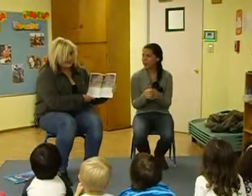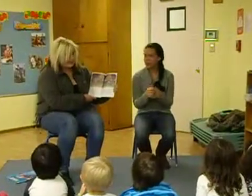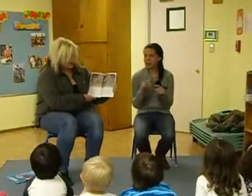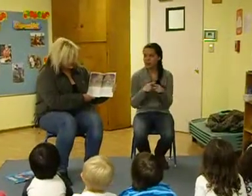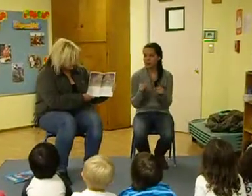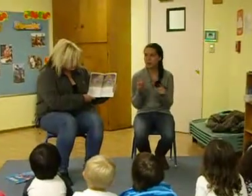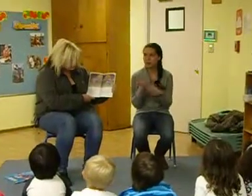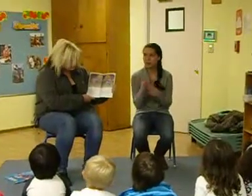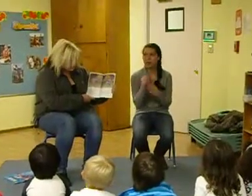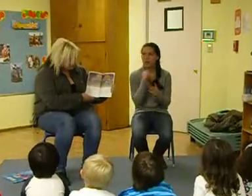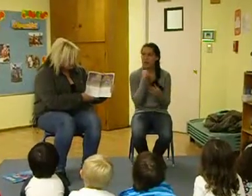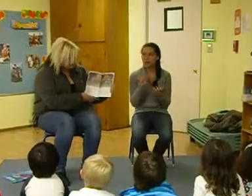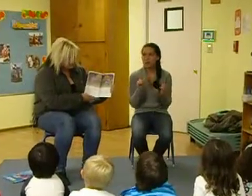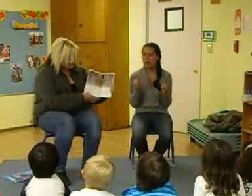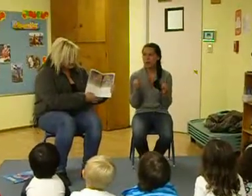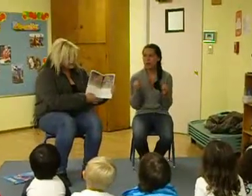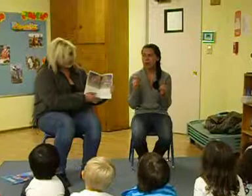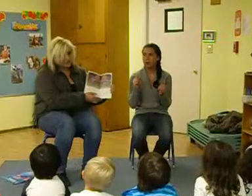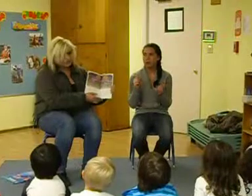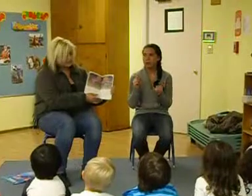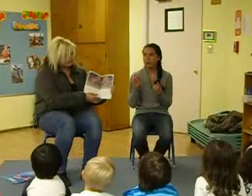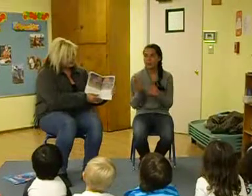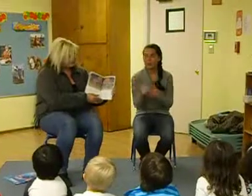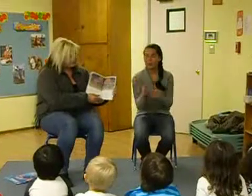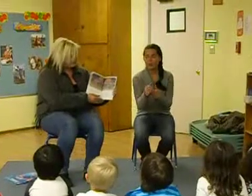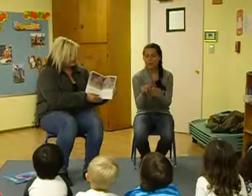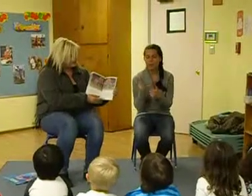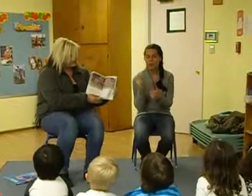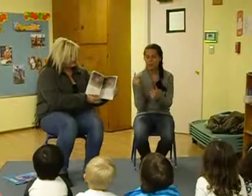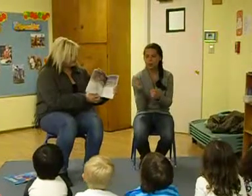play. It just swam in circles.